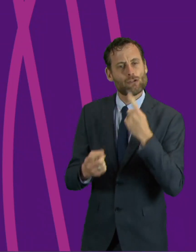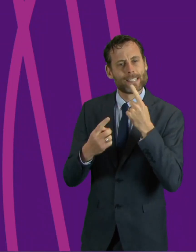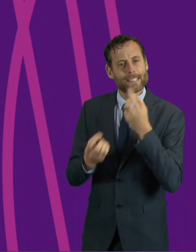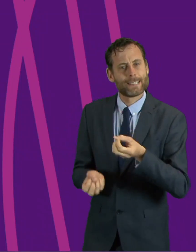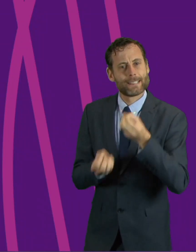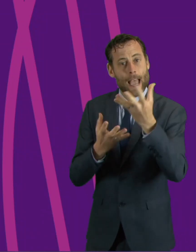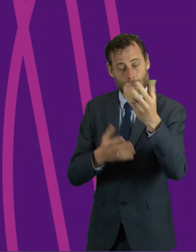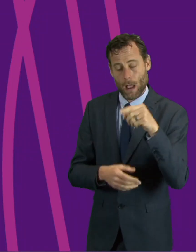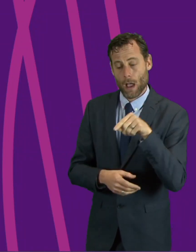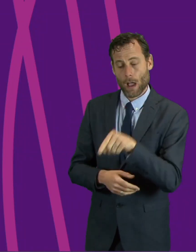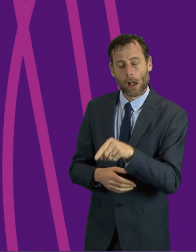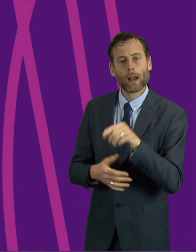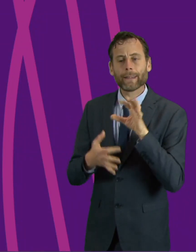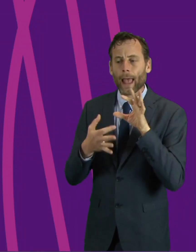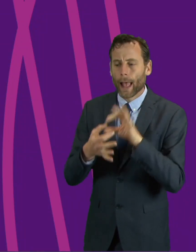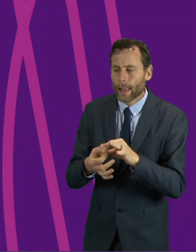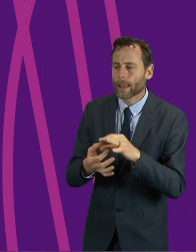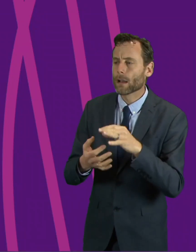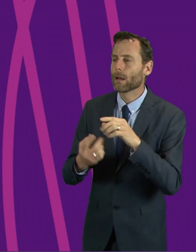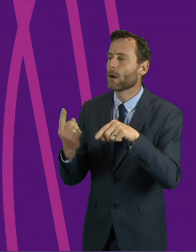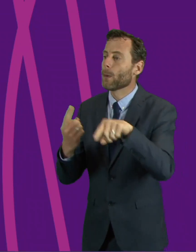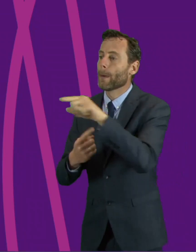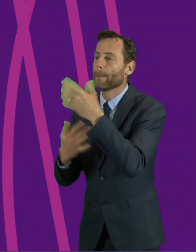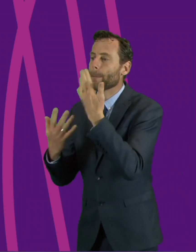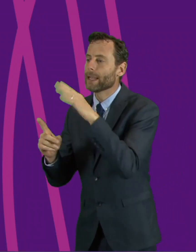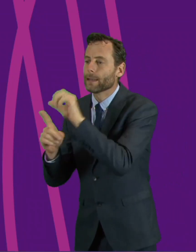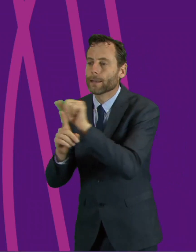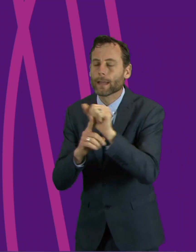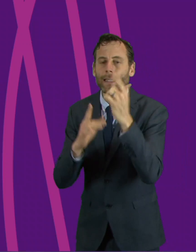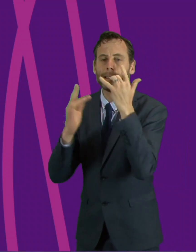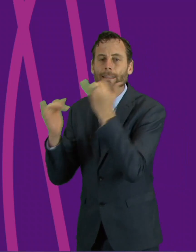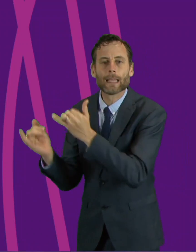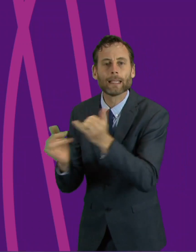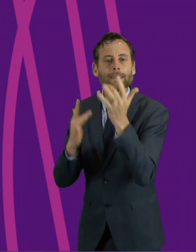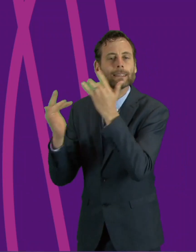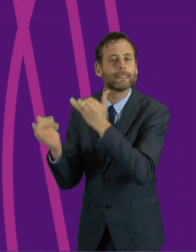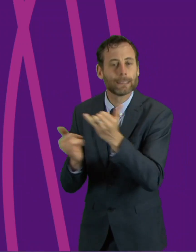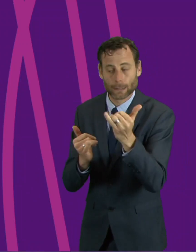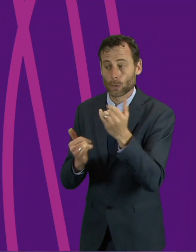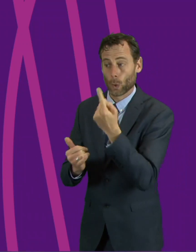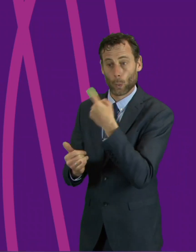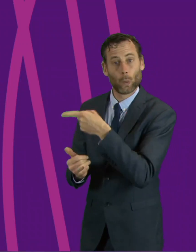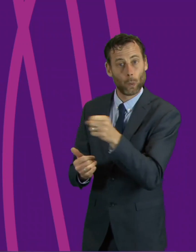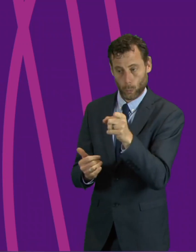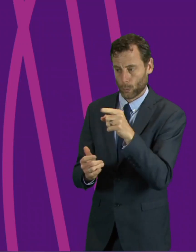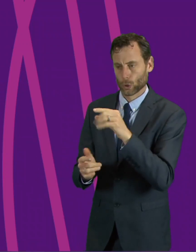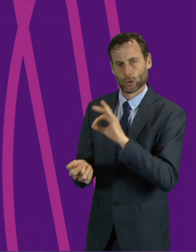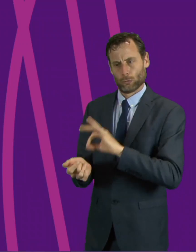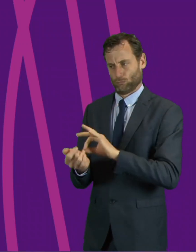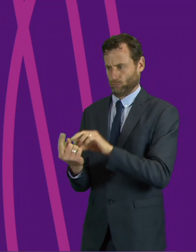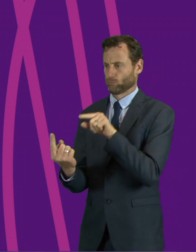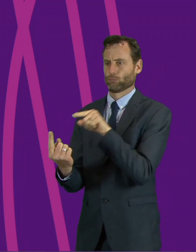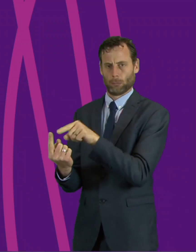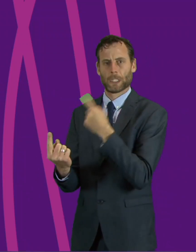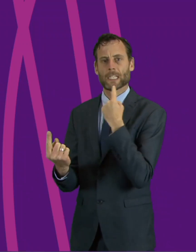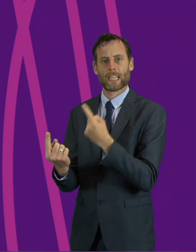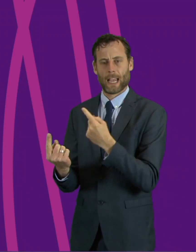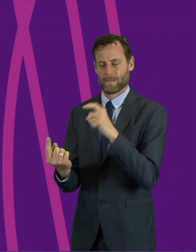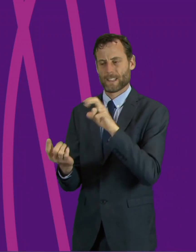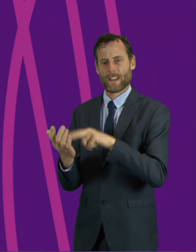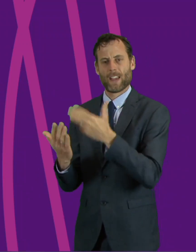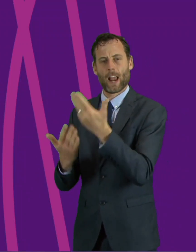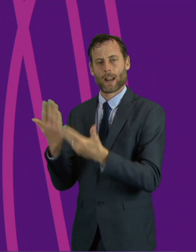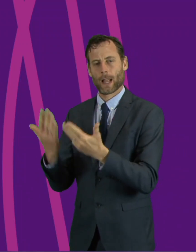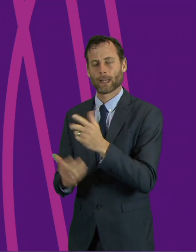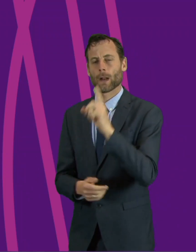been tested and confirmed as having the virus. However, each Wednesday, National Records of Scotland produce a more detailed weekly report. That includes